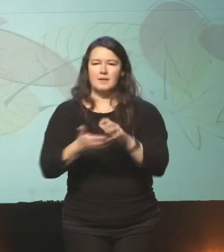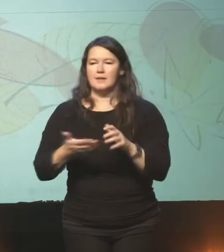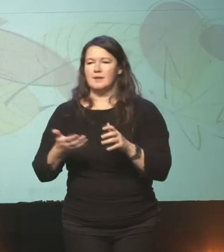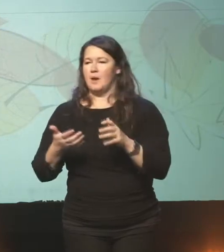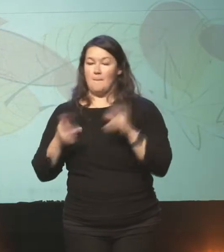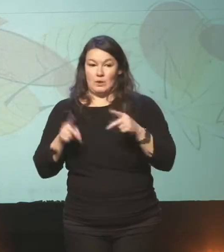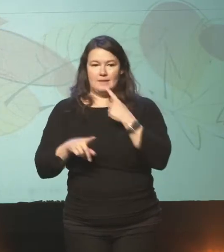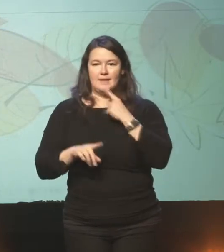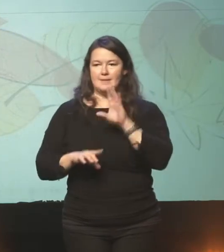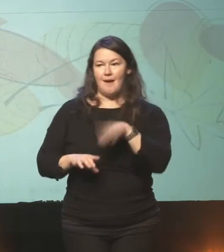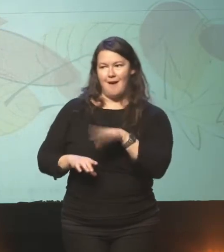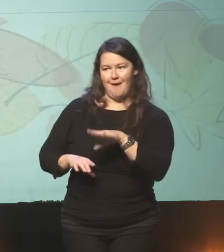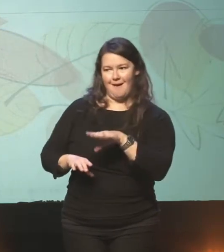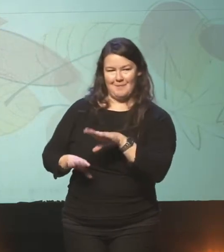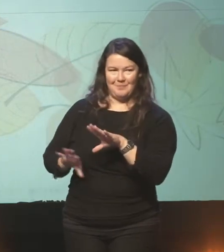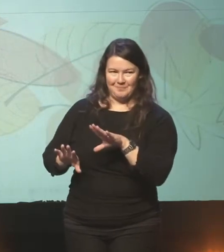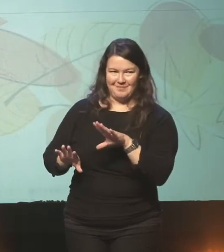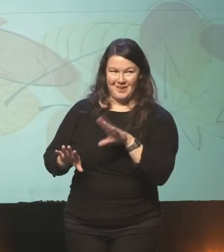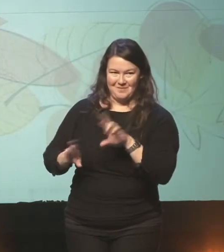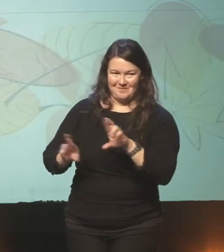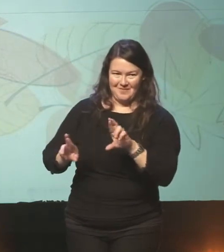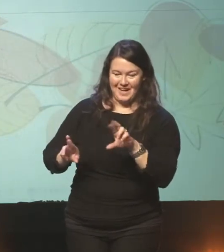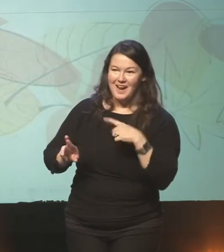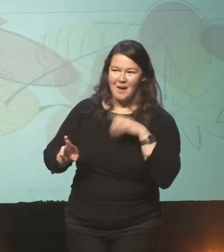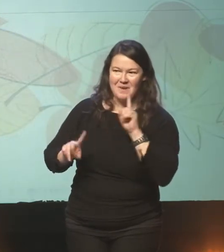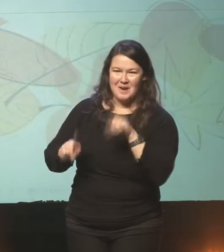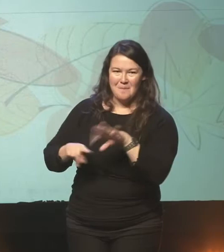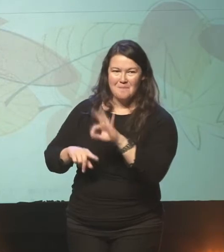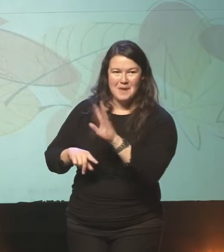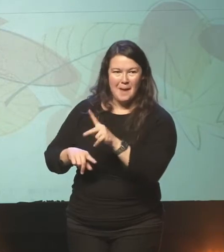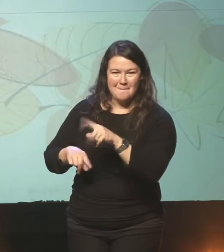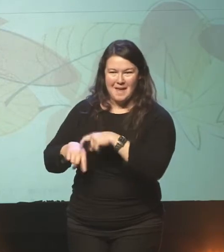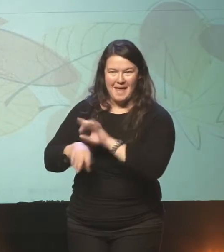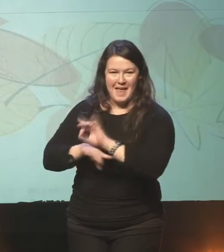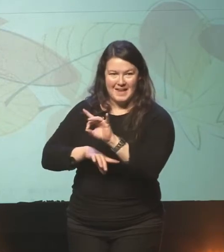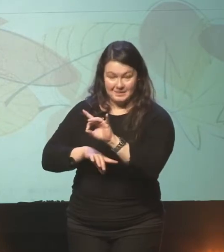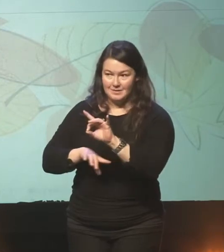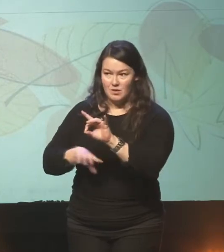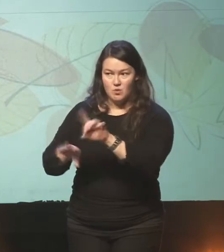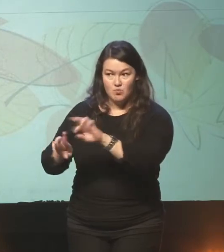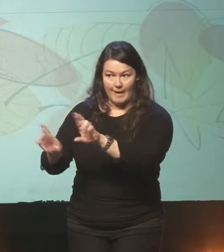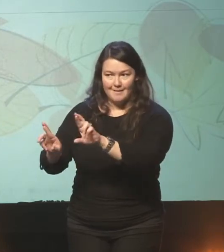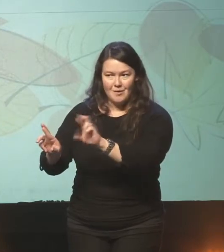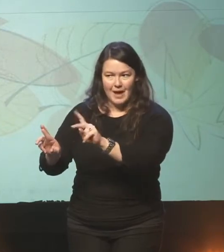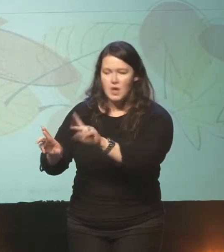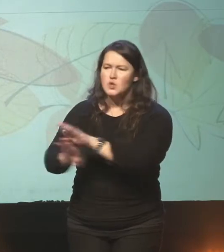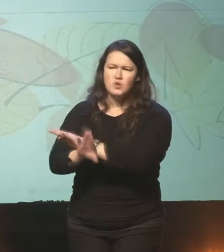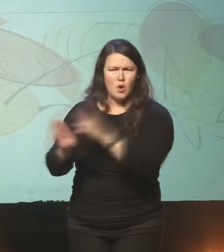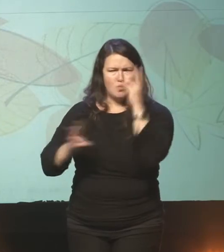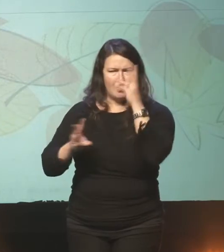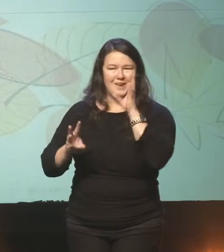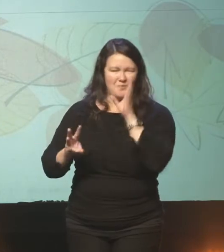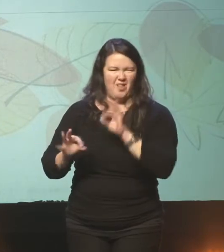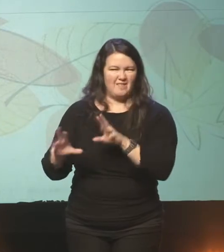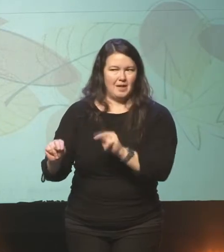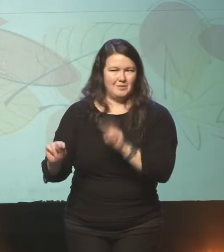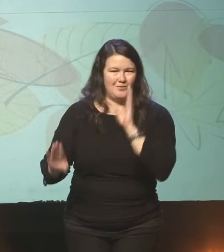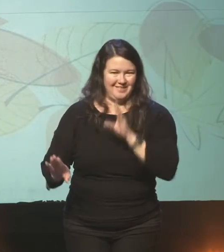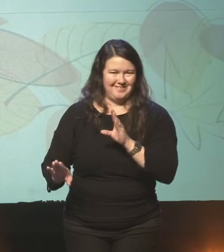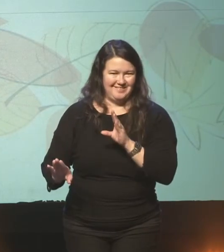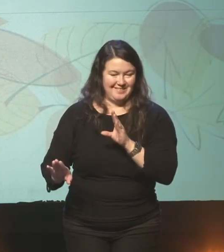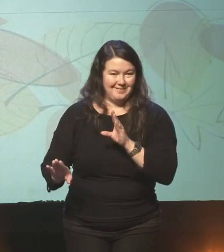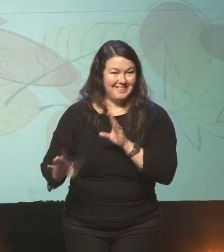somebody says to you this, okay, here's what's going to happen. I'm going to pick you up at 8. Just be ready. Don't worry. We're going to have fun.